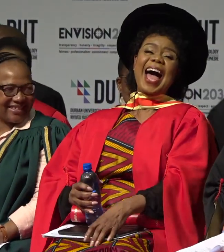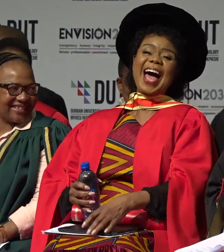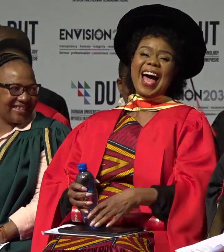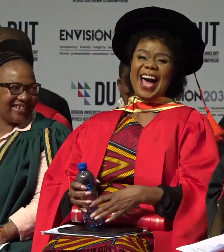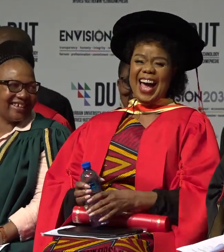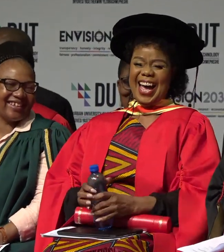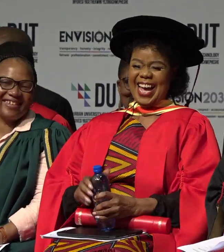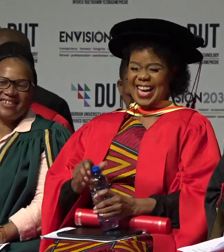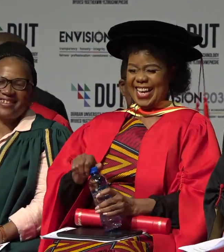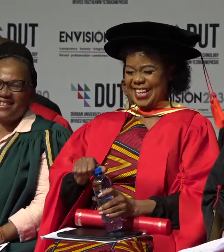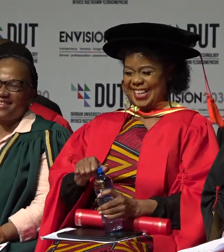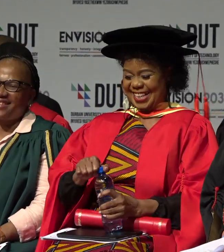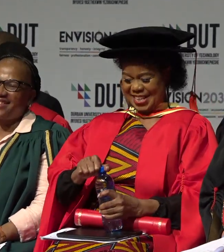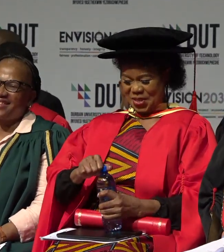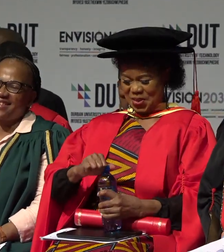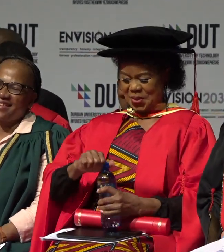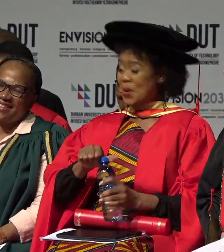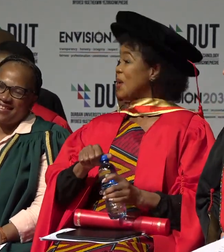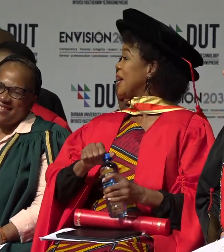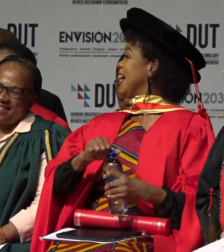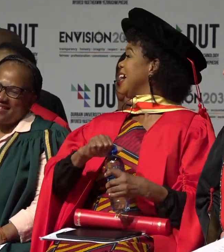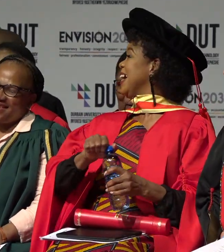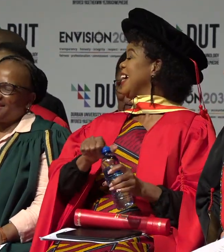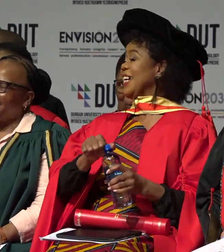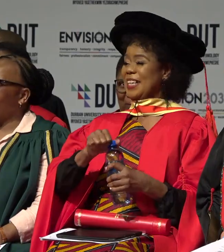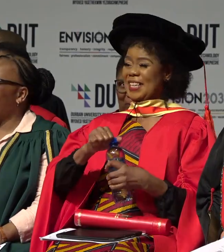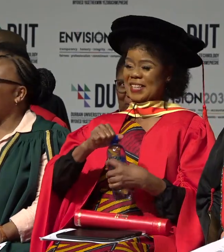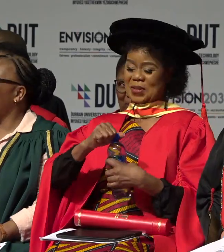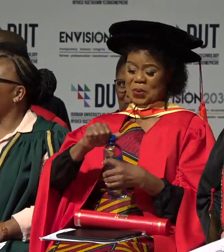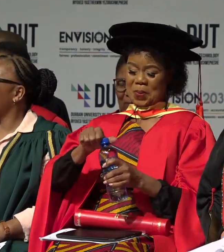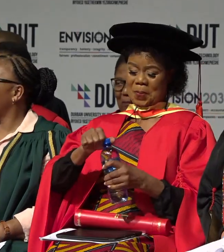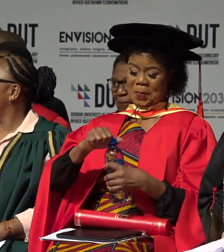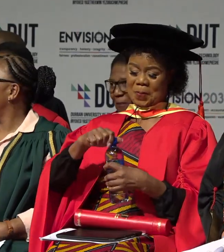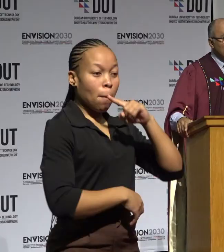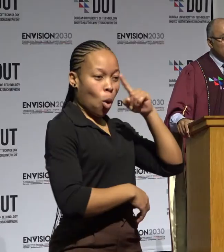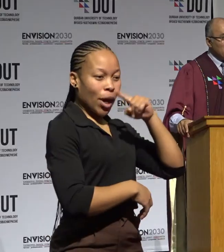a modern take on the legendary story.